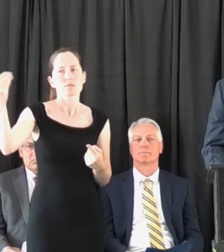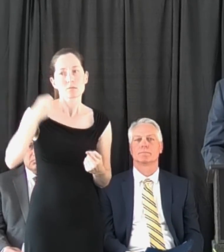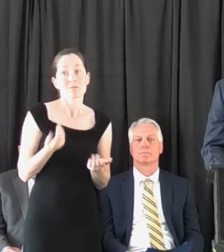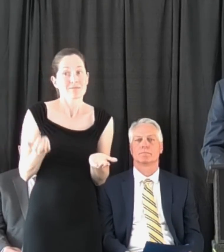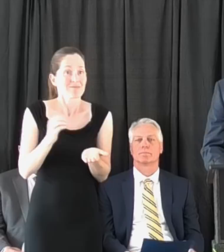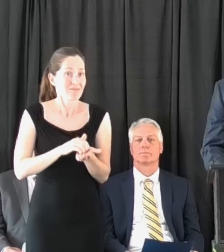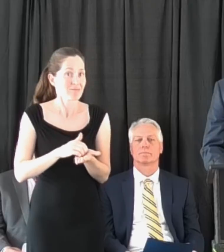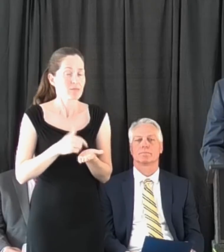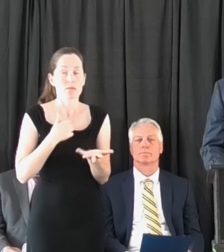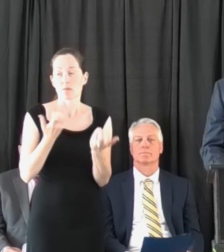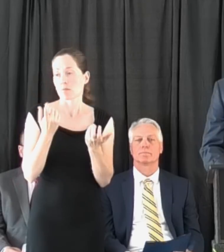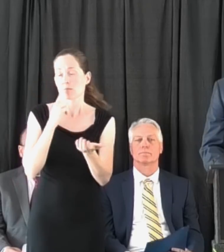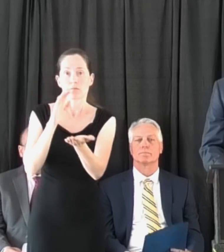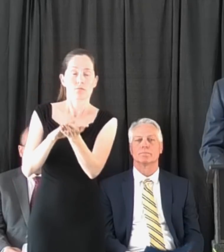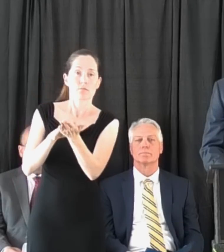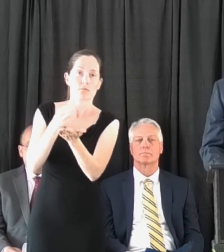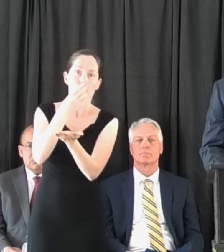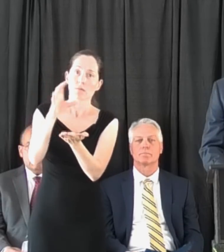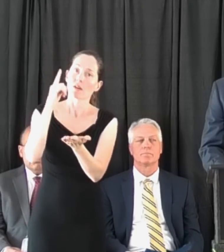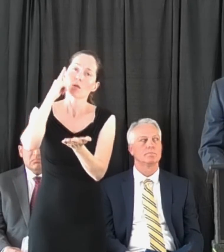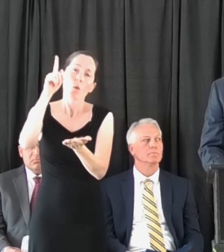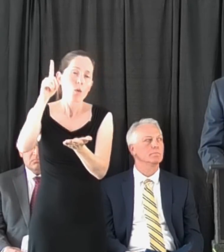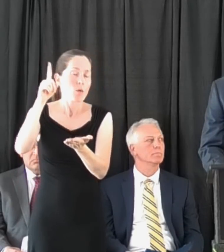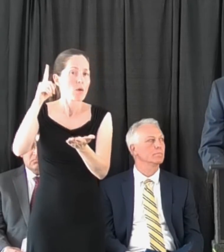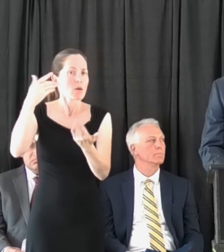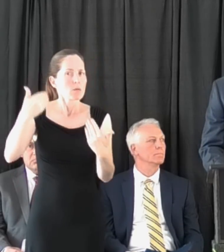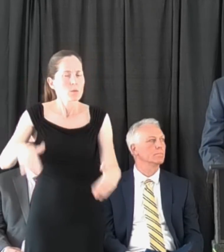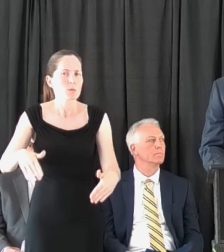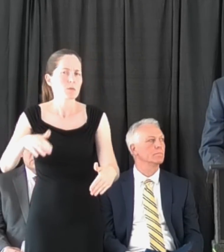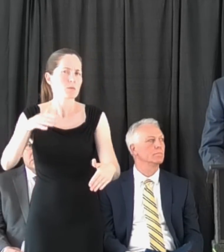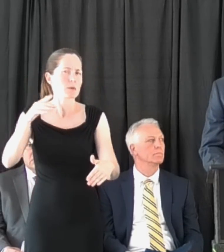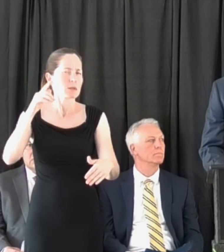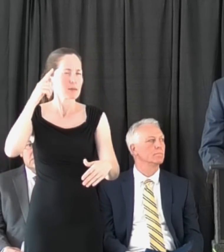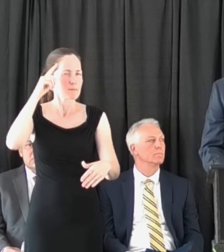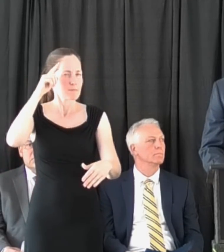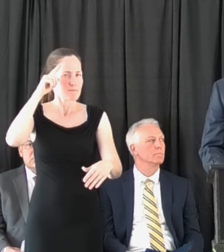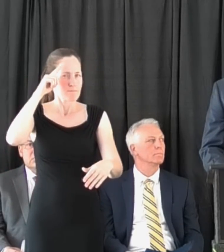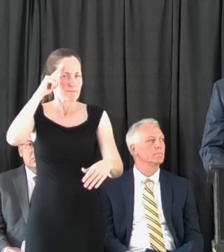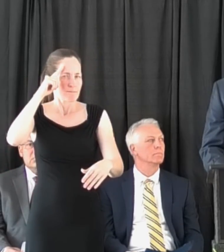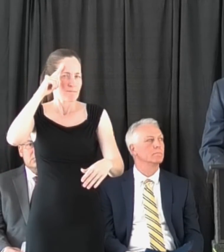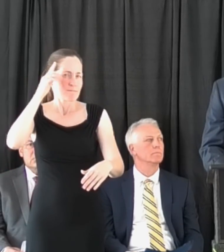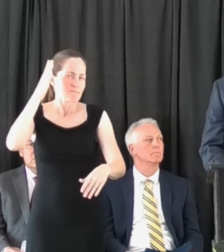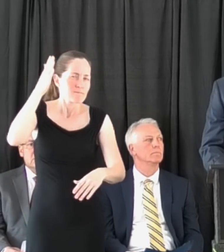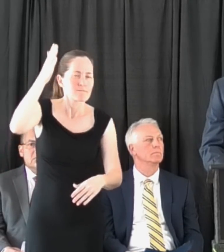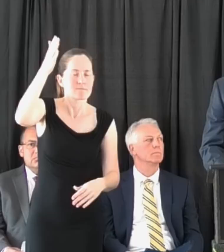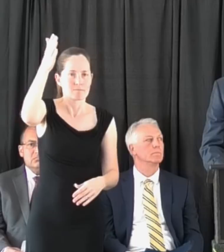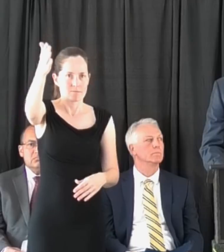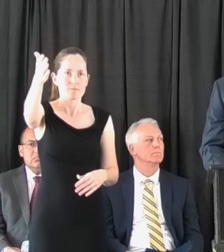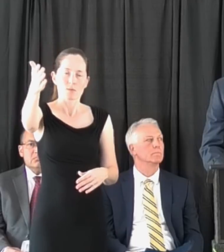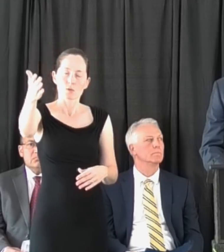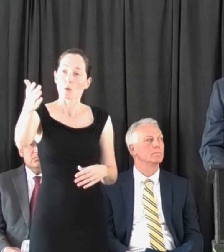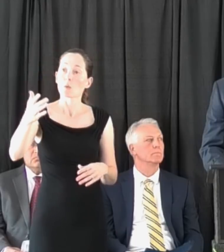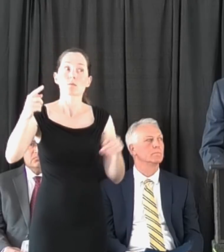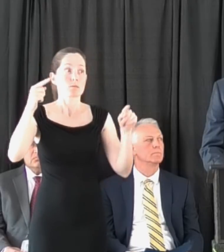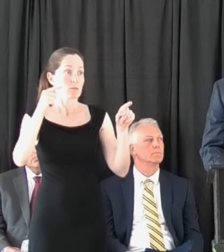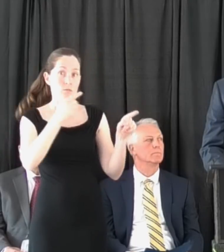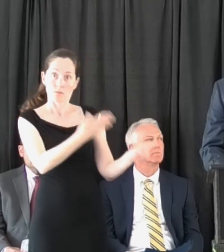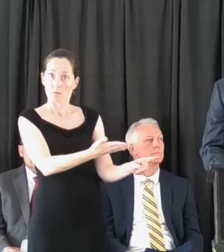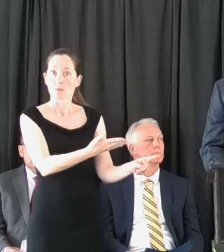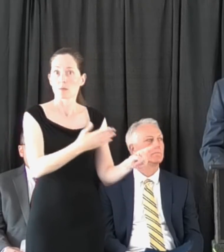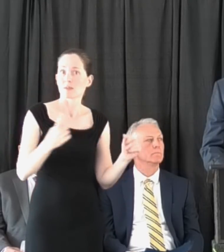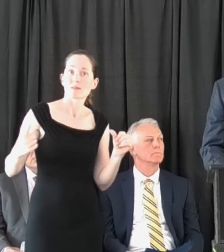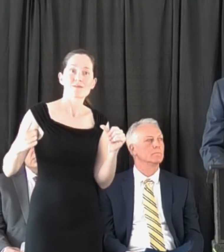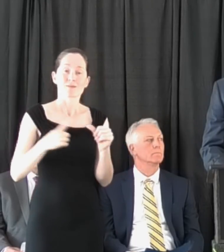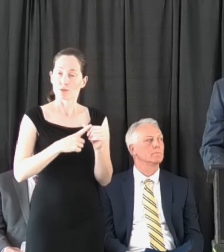forward-thinking approach to this project. The new courthouse is the first public building on the East Coast being delivered using this performance-based P3